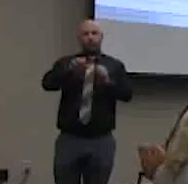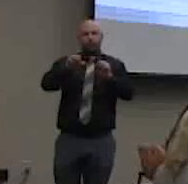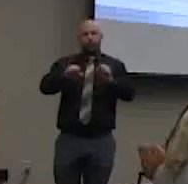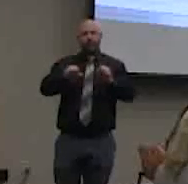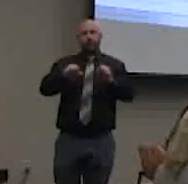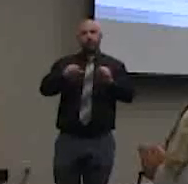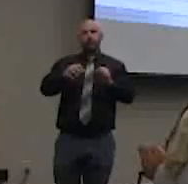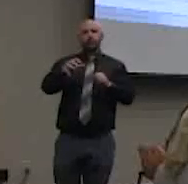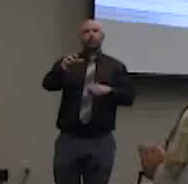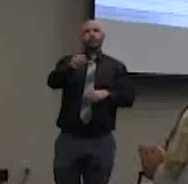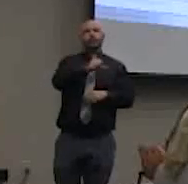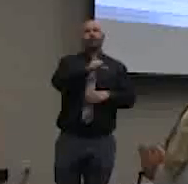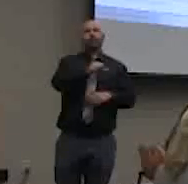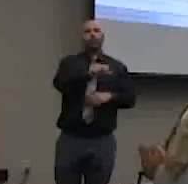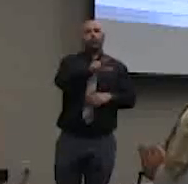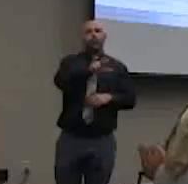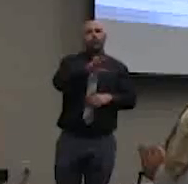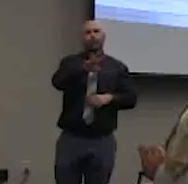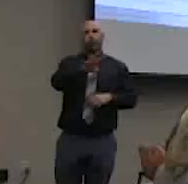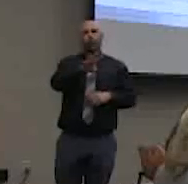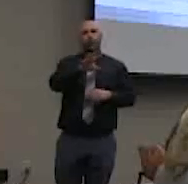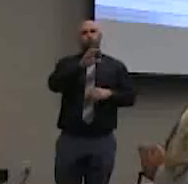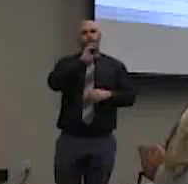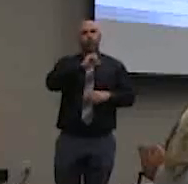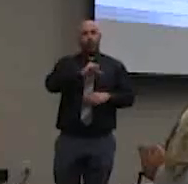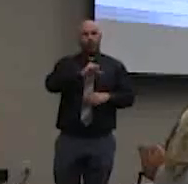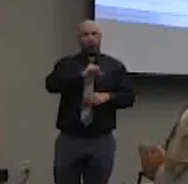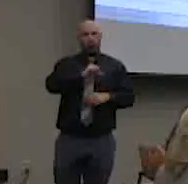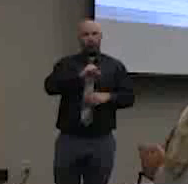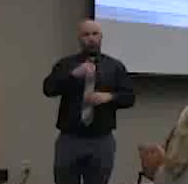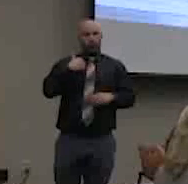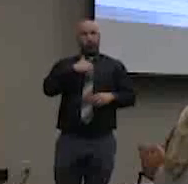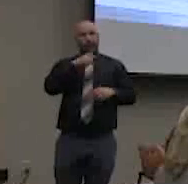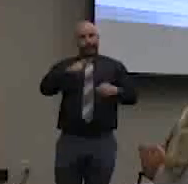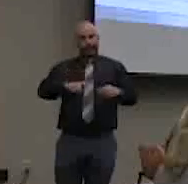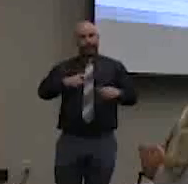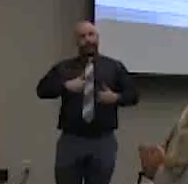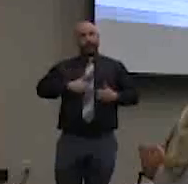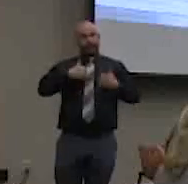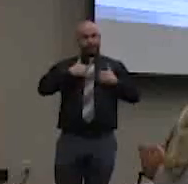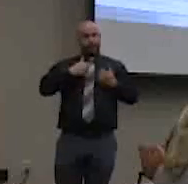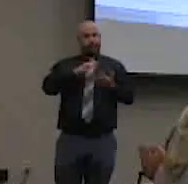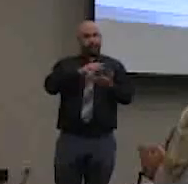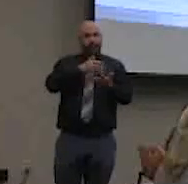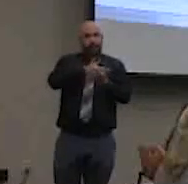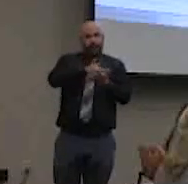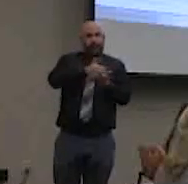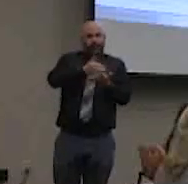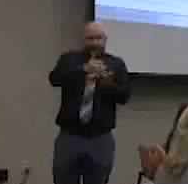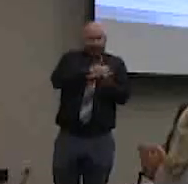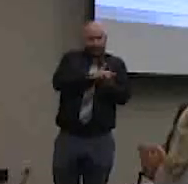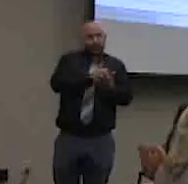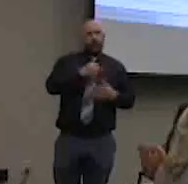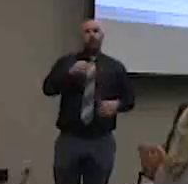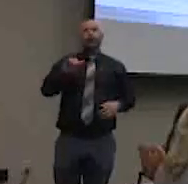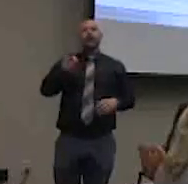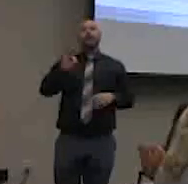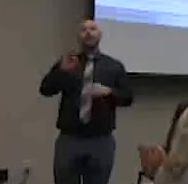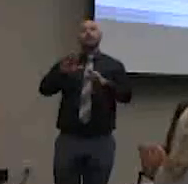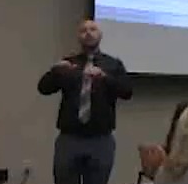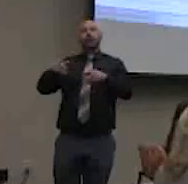that we need to survive. I can't imagine if childcare is at that table that it could potentially happen,